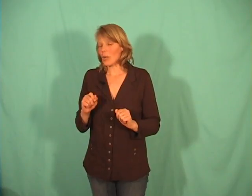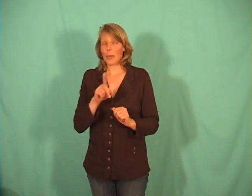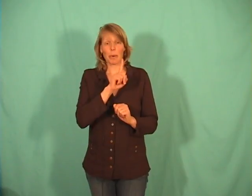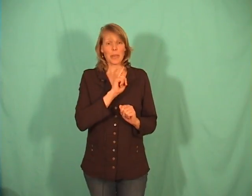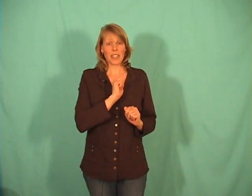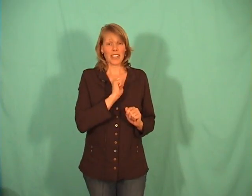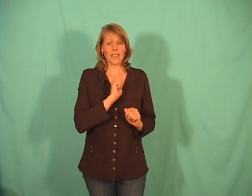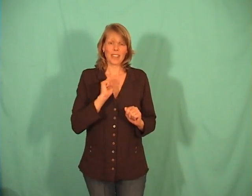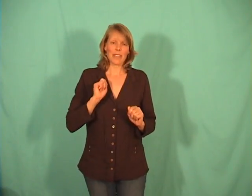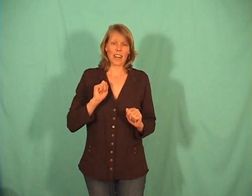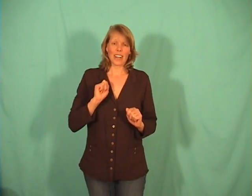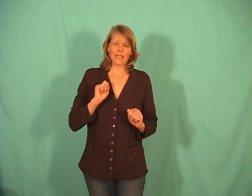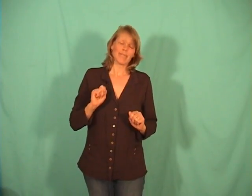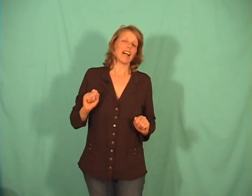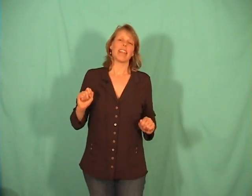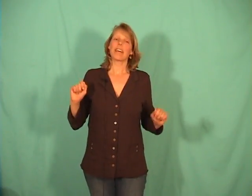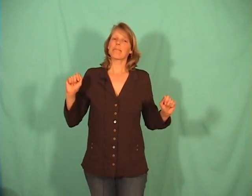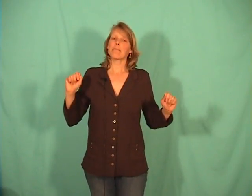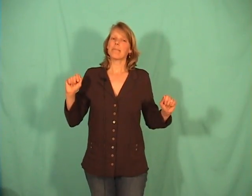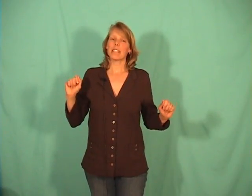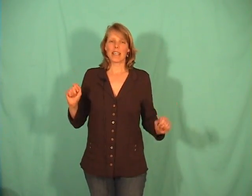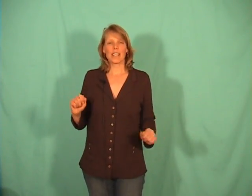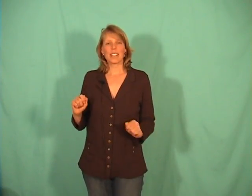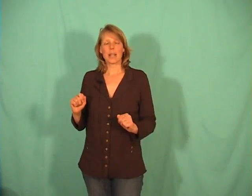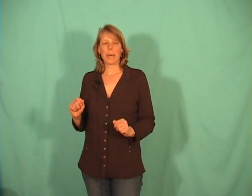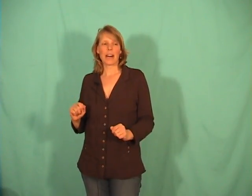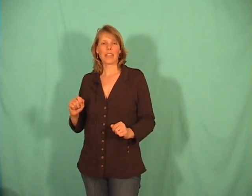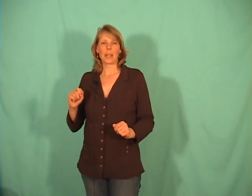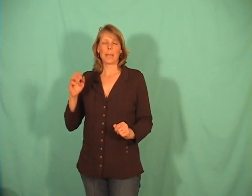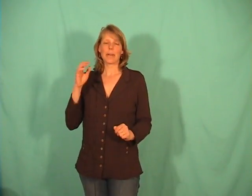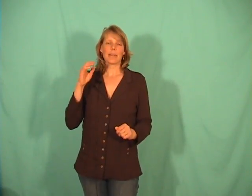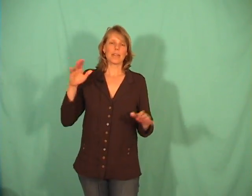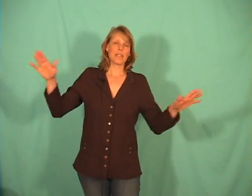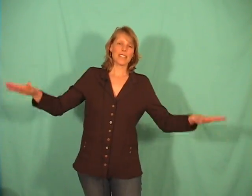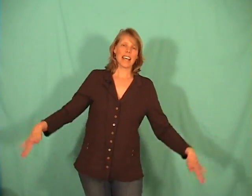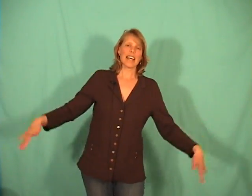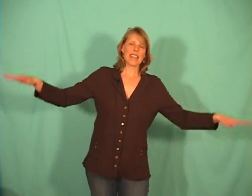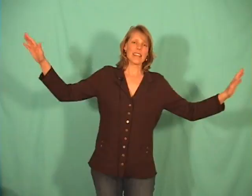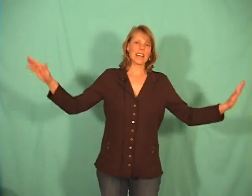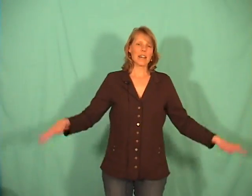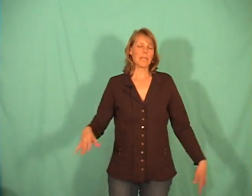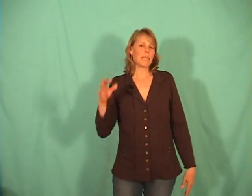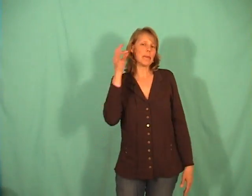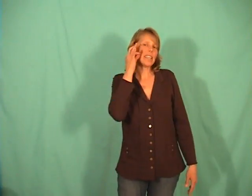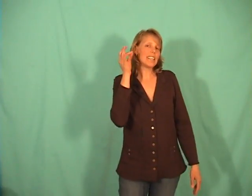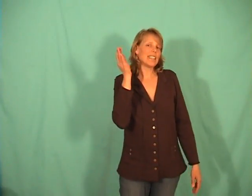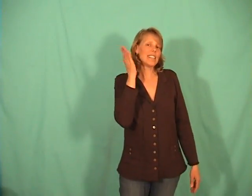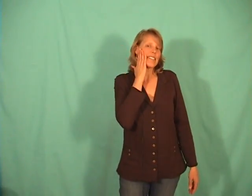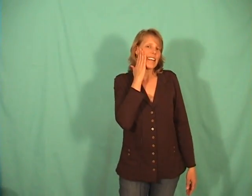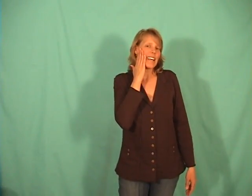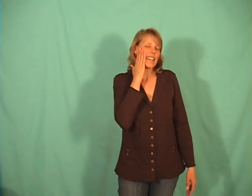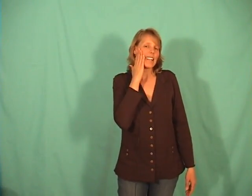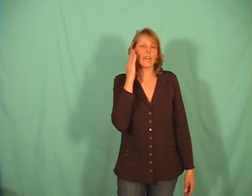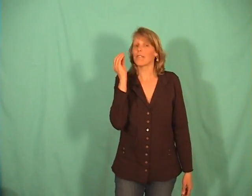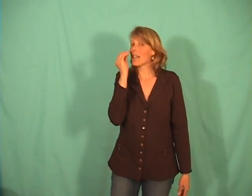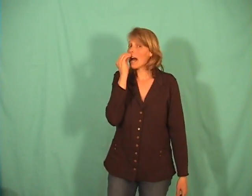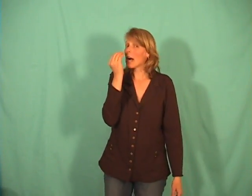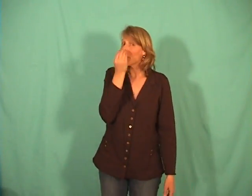one more song, I forgot. Let me tell you about the birds and the bees and the